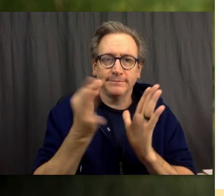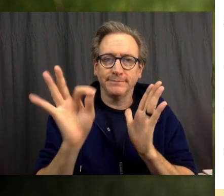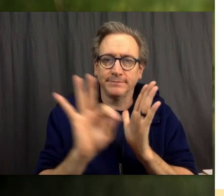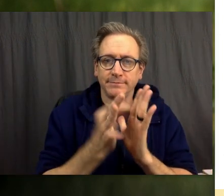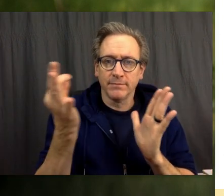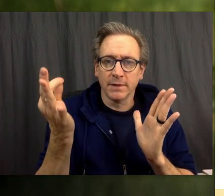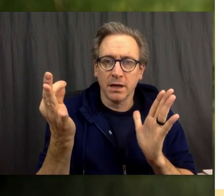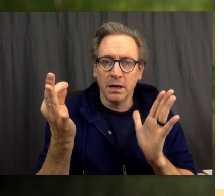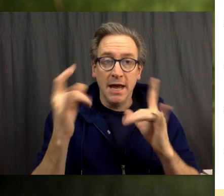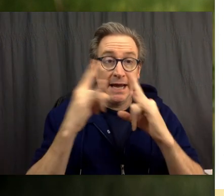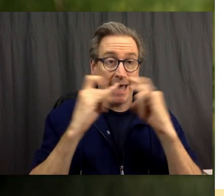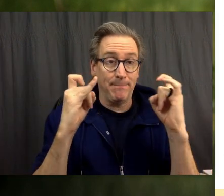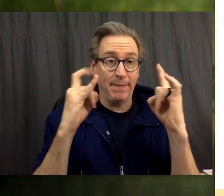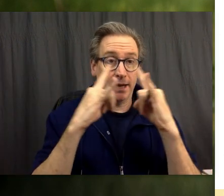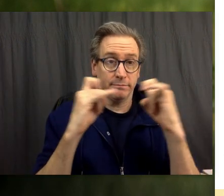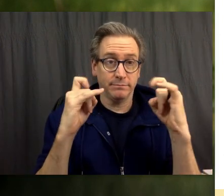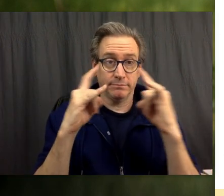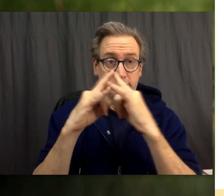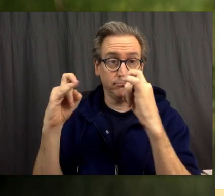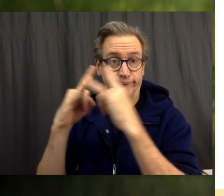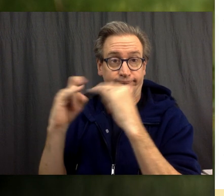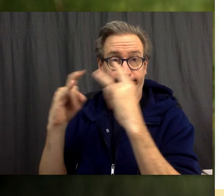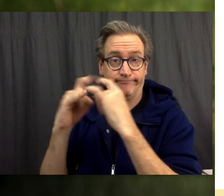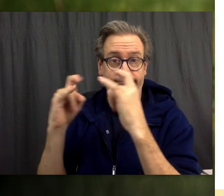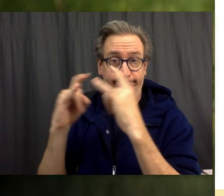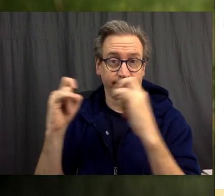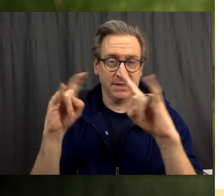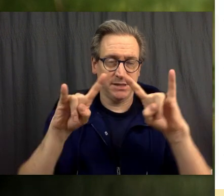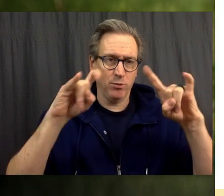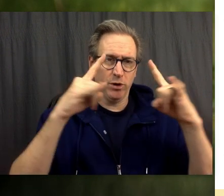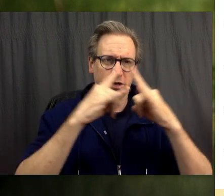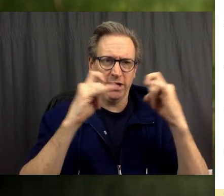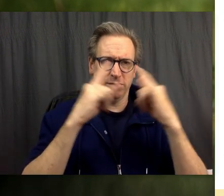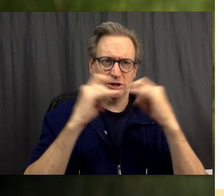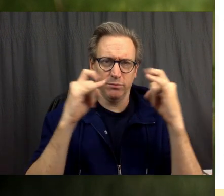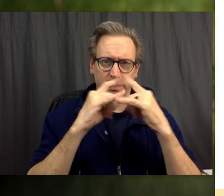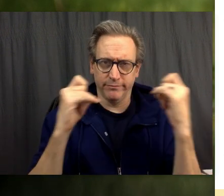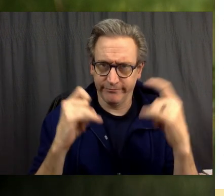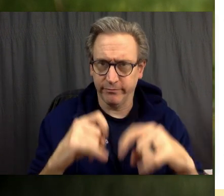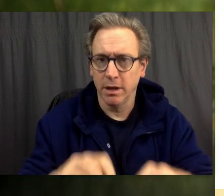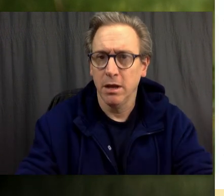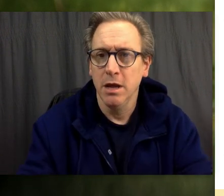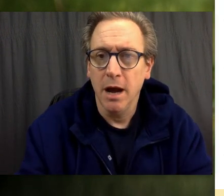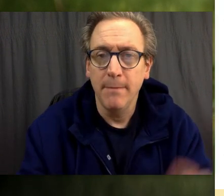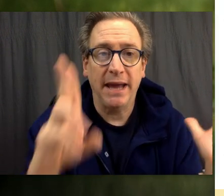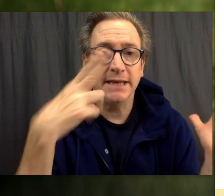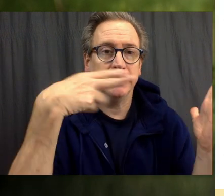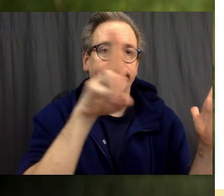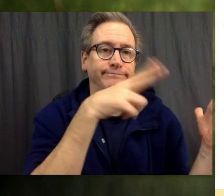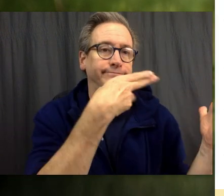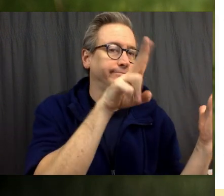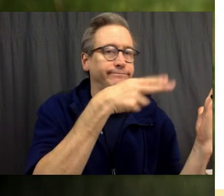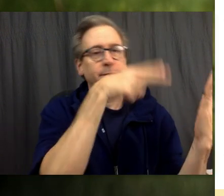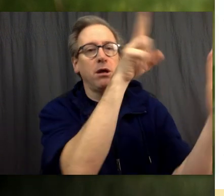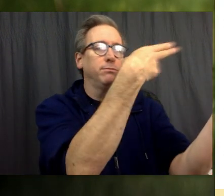sewing, camping. It's a bit weird to get used to, but painting.